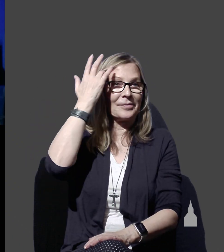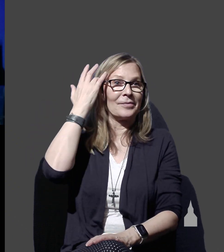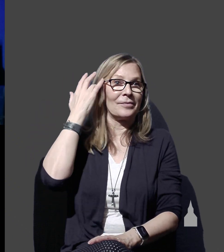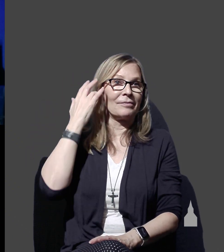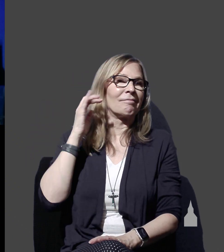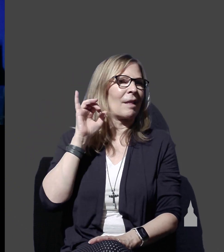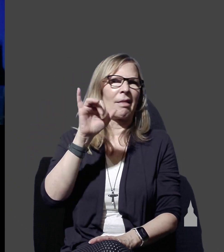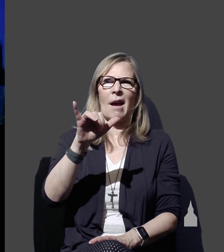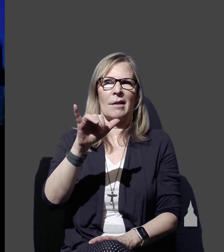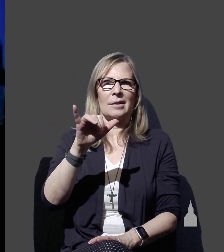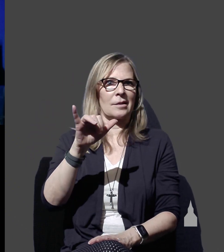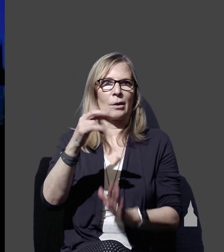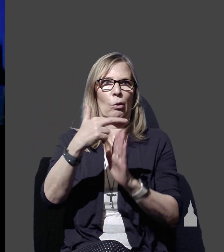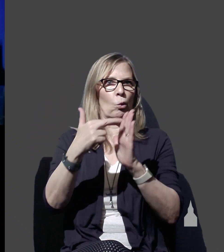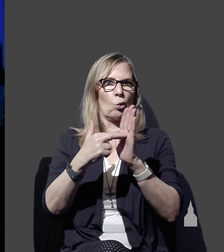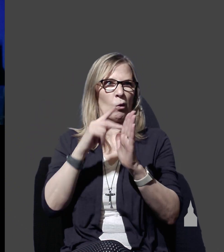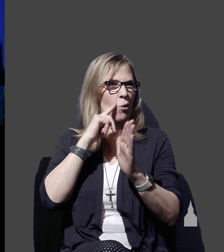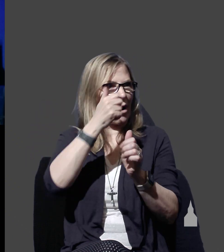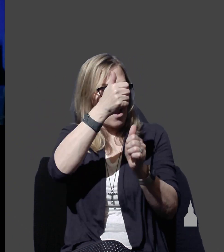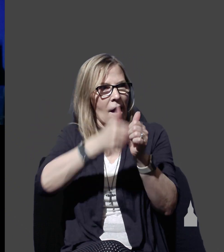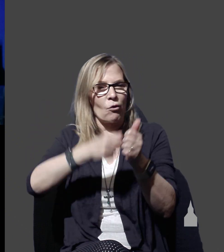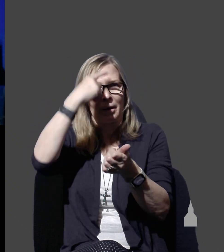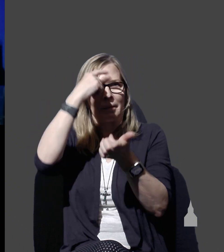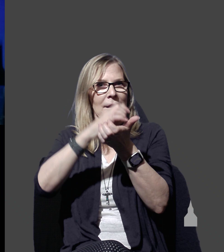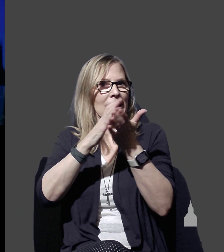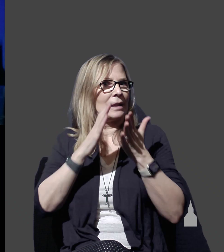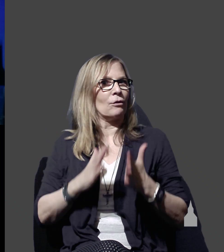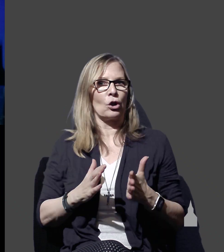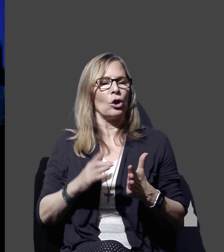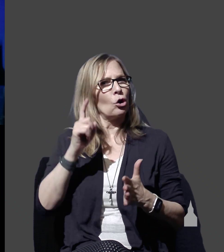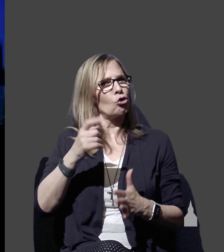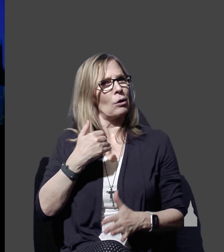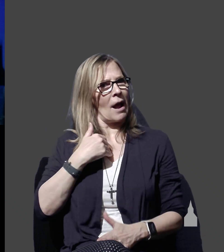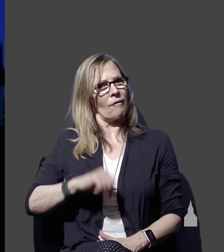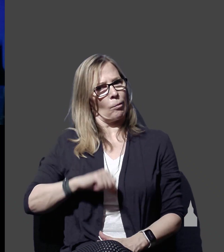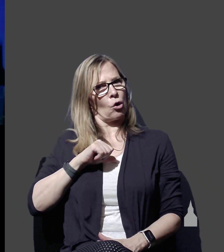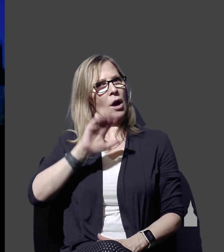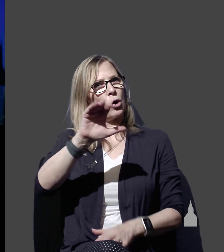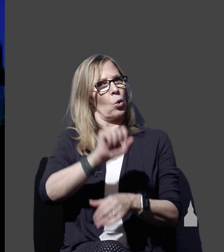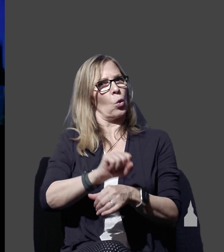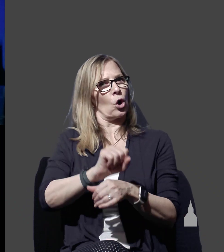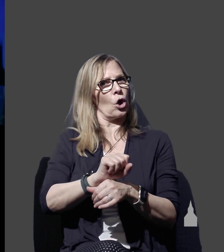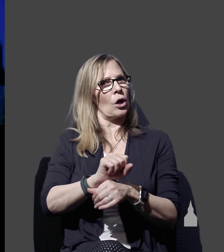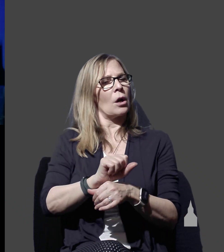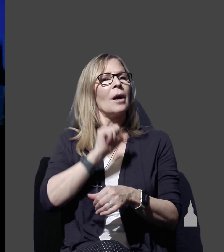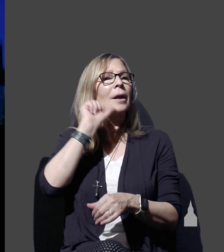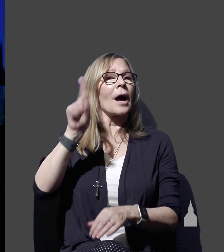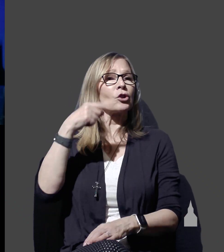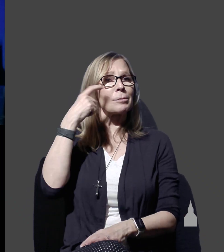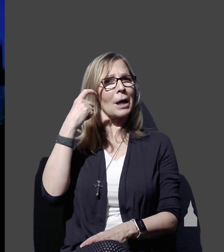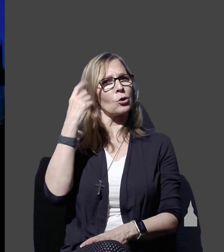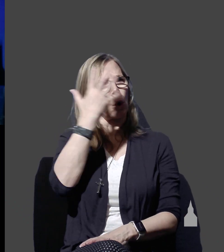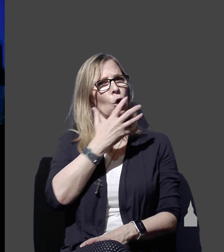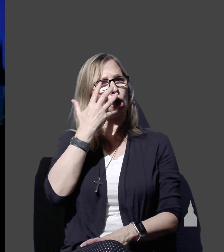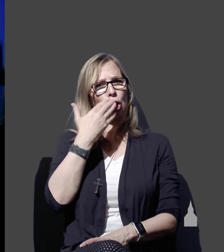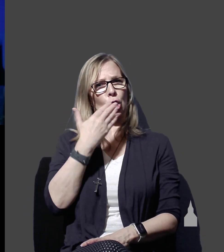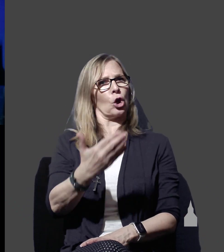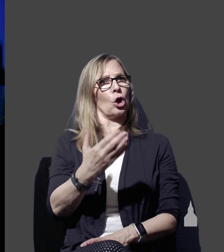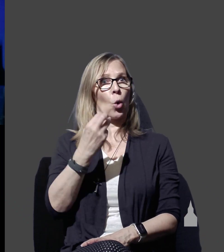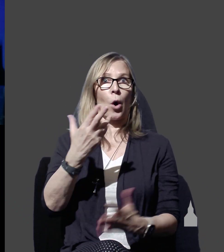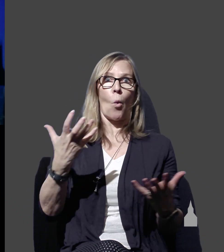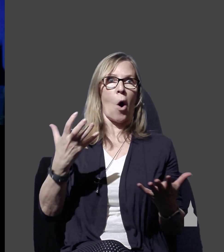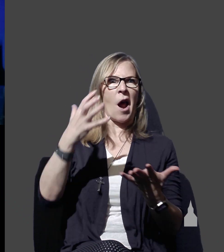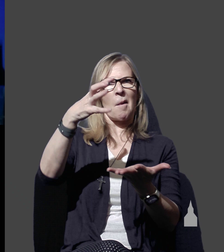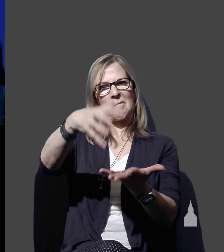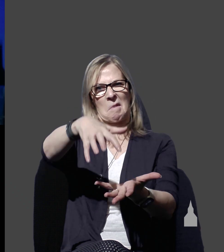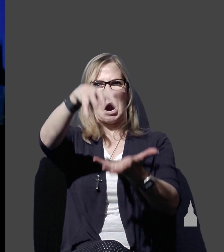That's the standard for every believer. You should have pride in your work, not because you want to look good or because you want a bigger paycheck, but because you're an ambassador